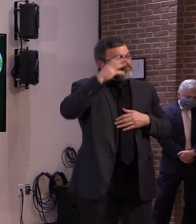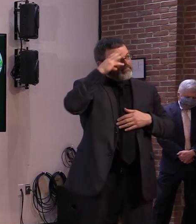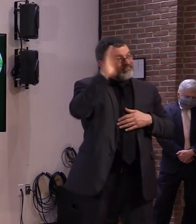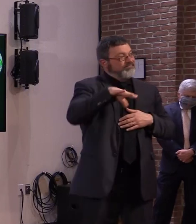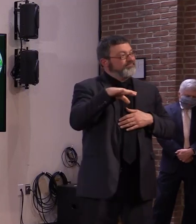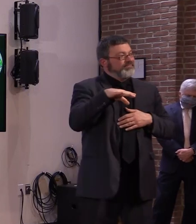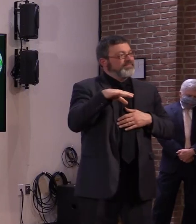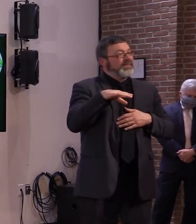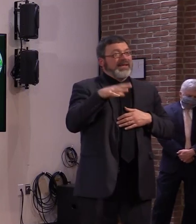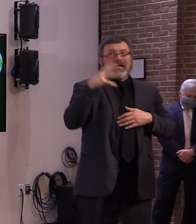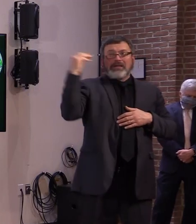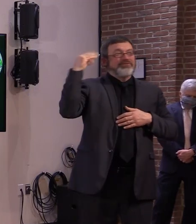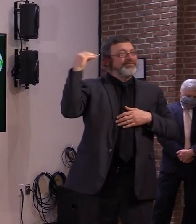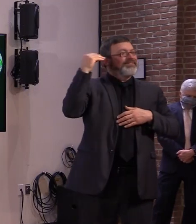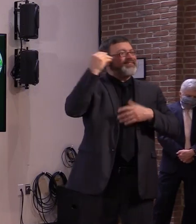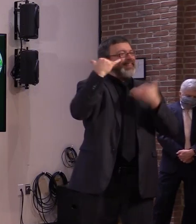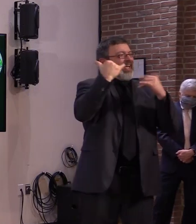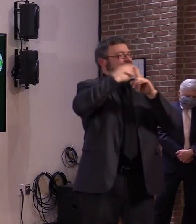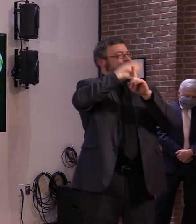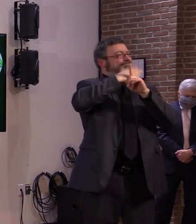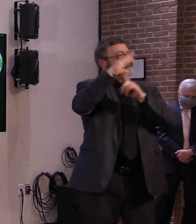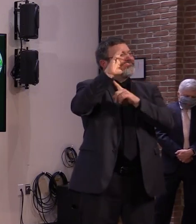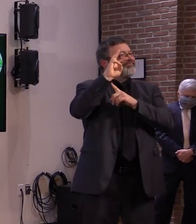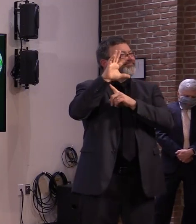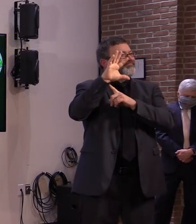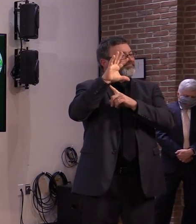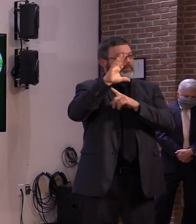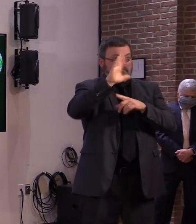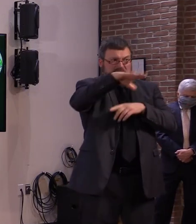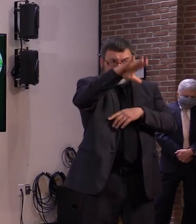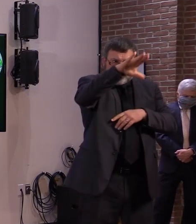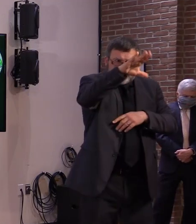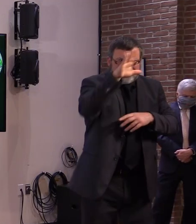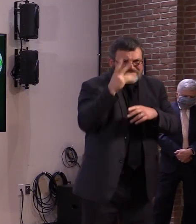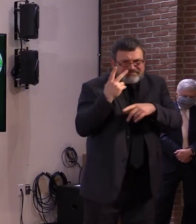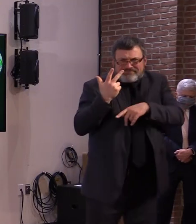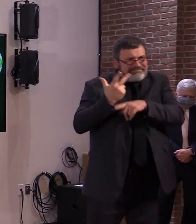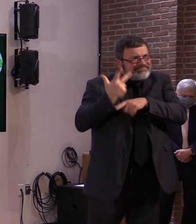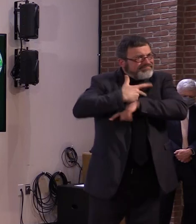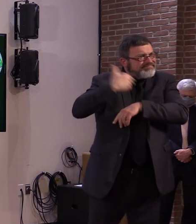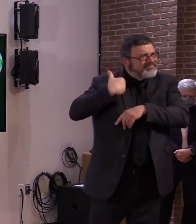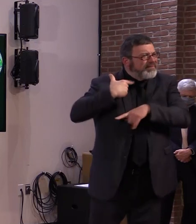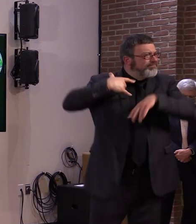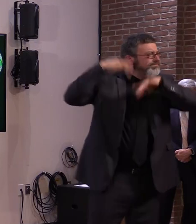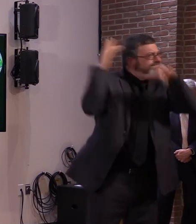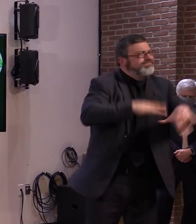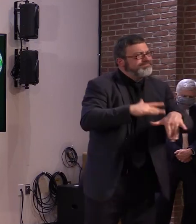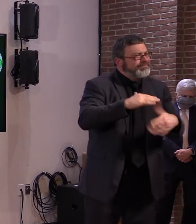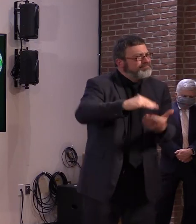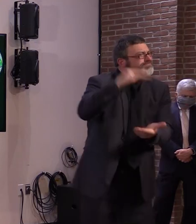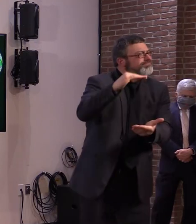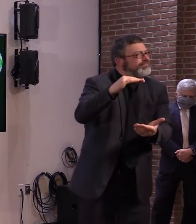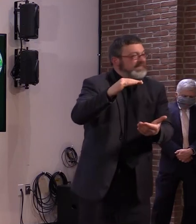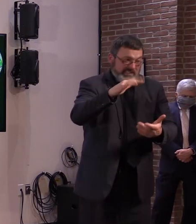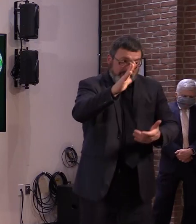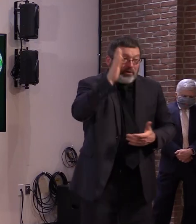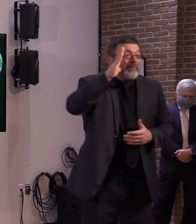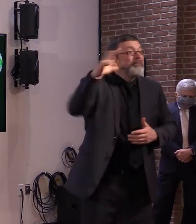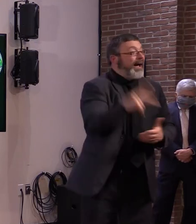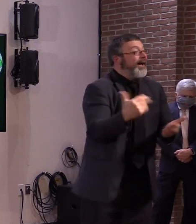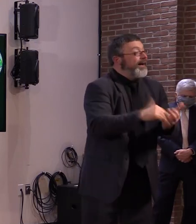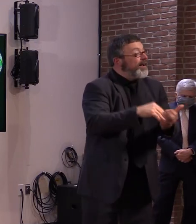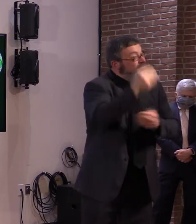week and this past week, we saw our first accumulating snow in many parts of the state. It was nice to see the pictures on social media of our